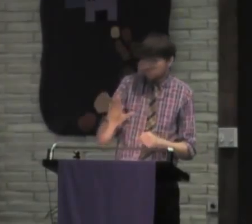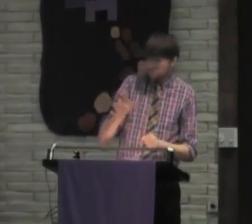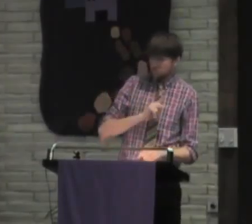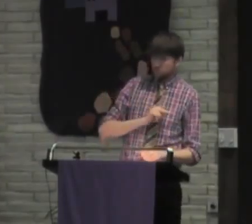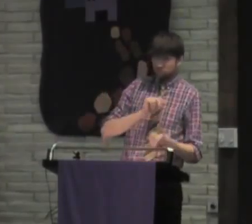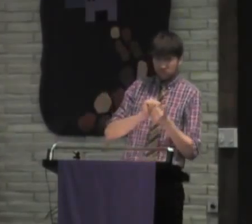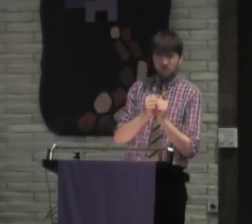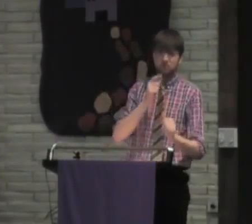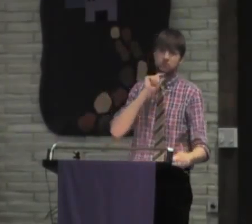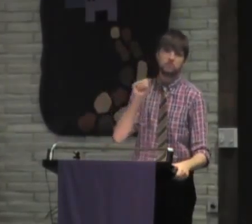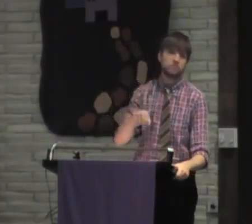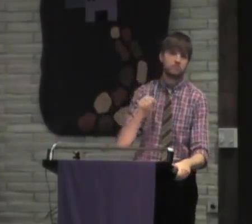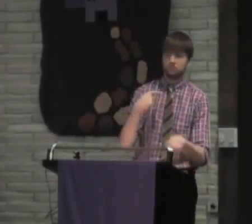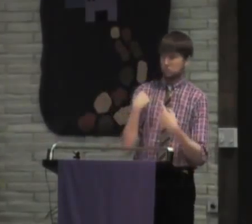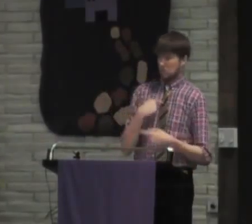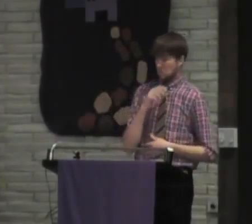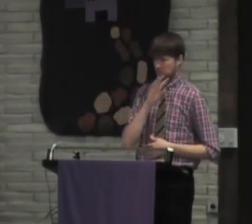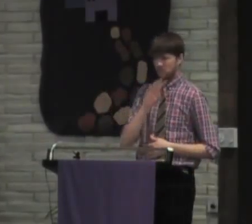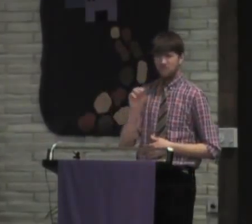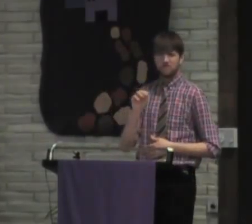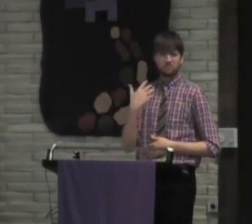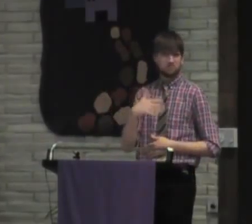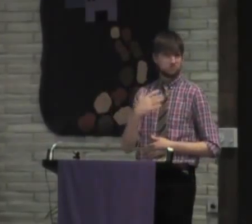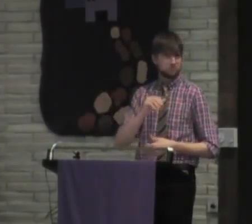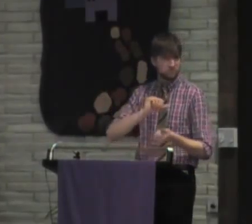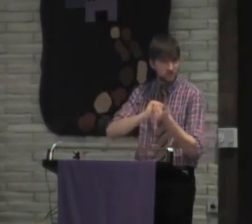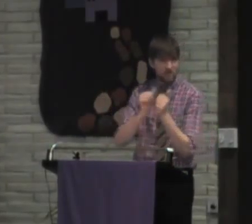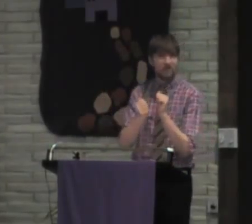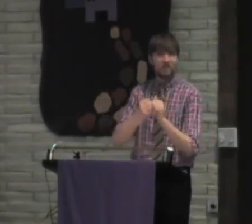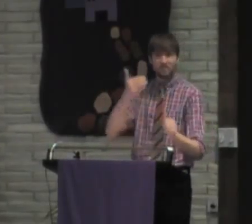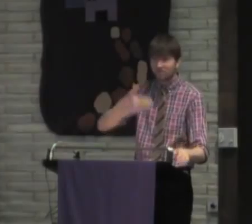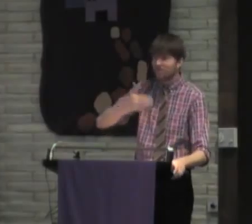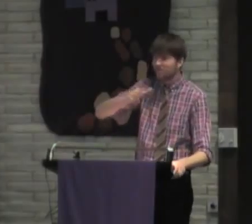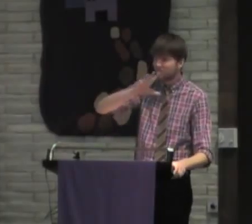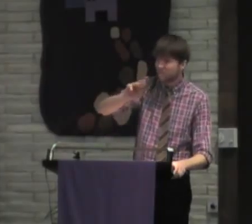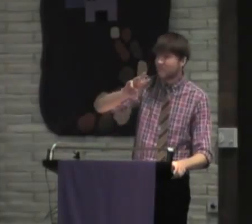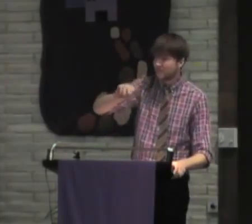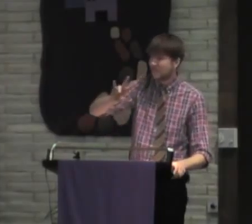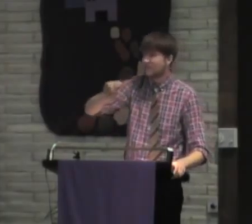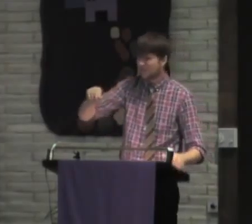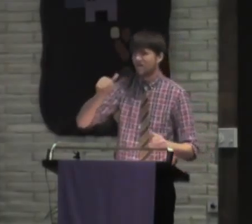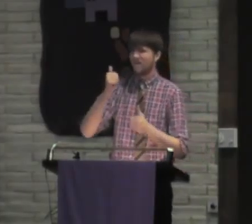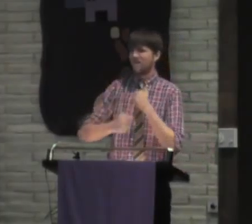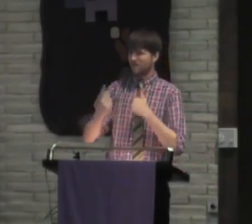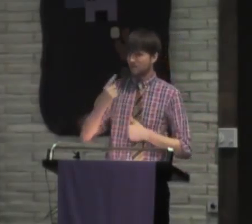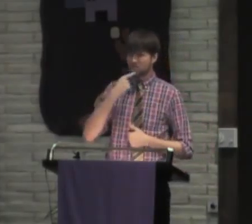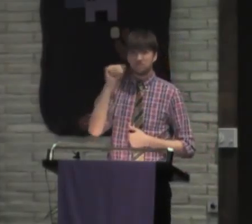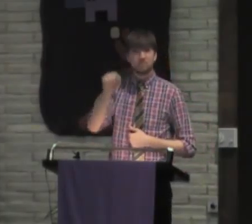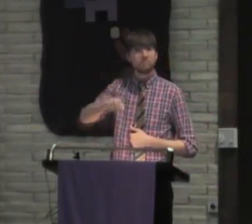have you changed in the last 10 years? And they say, oh my gosh, yeah. Since I was 40, I have changed a lot. 30, 40, 50.